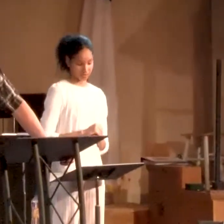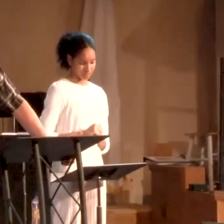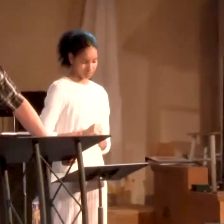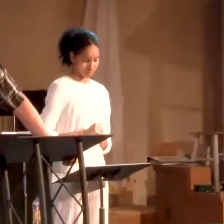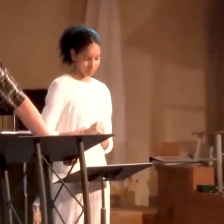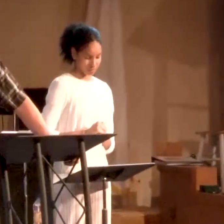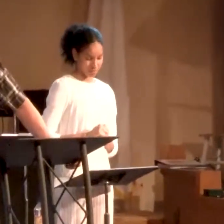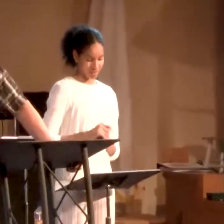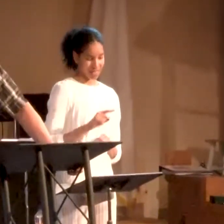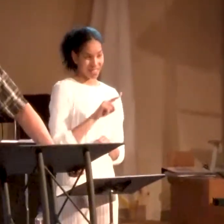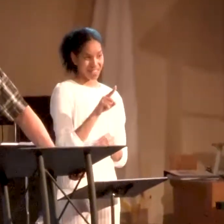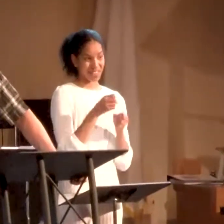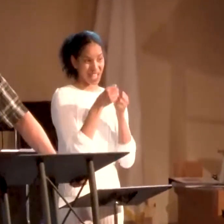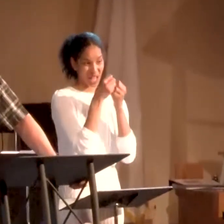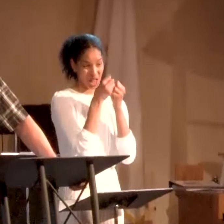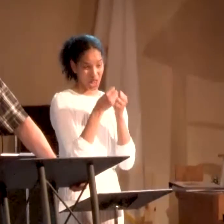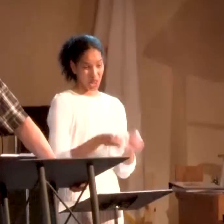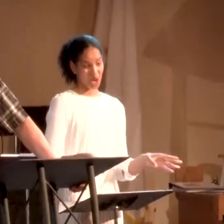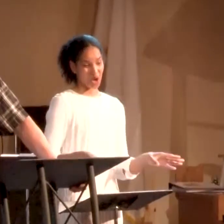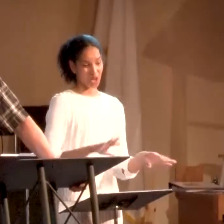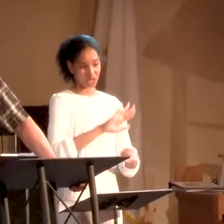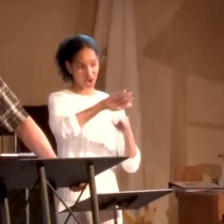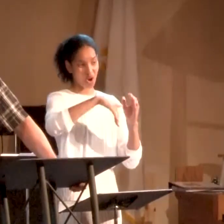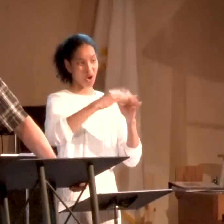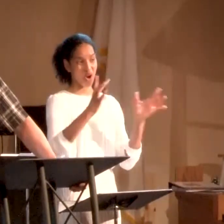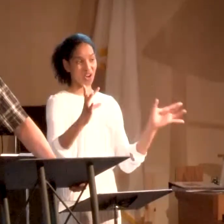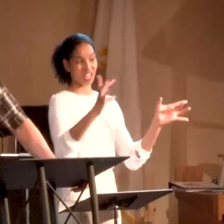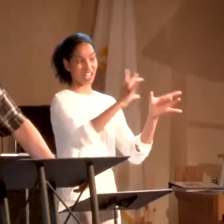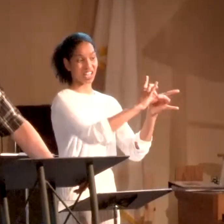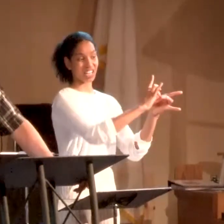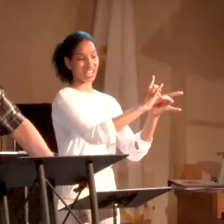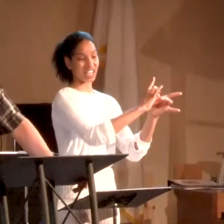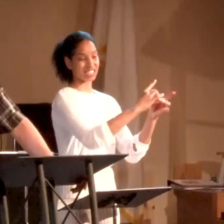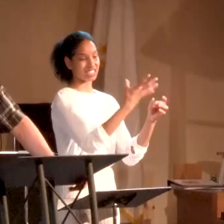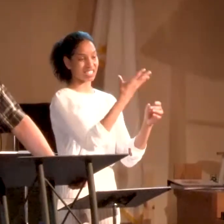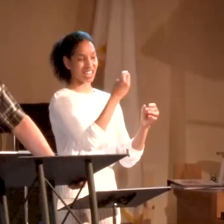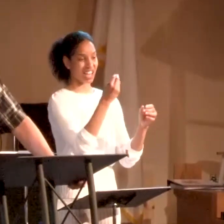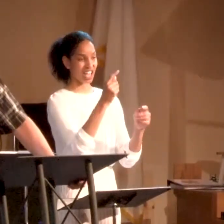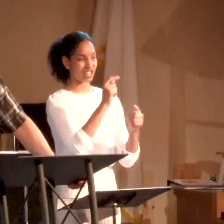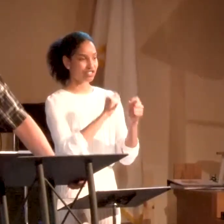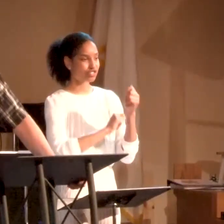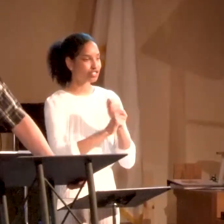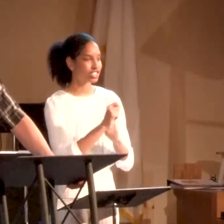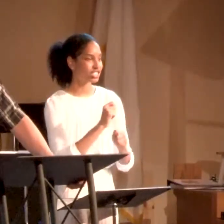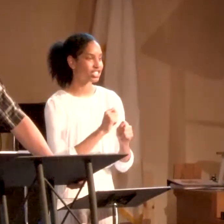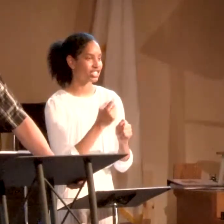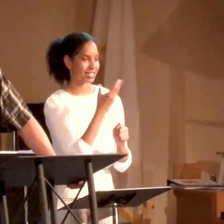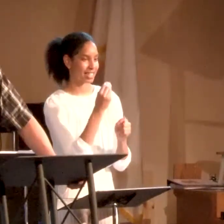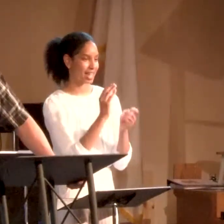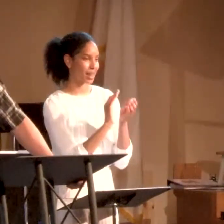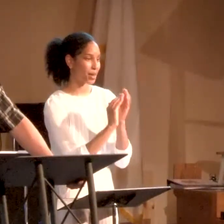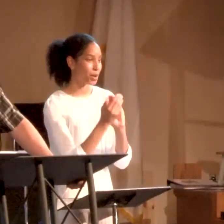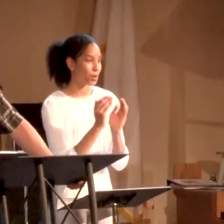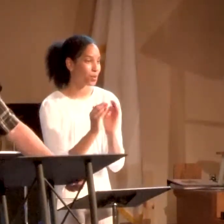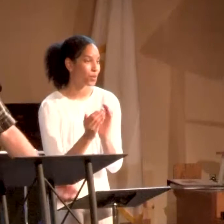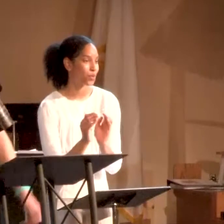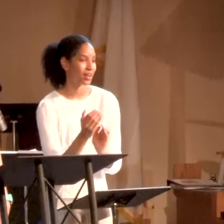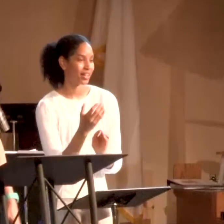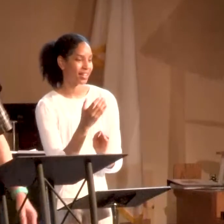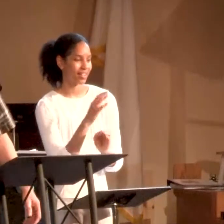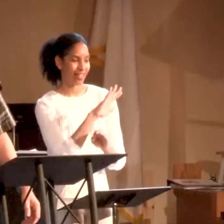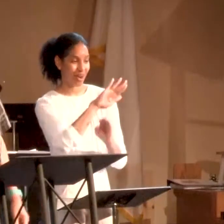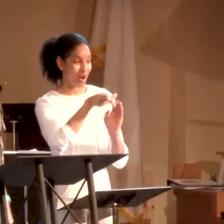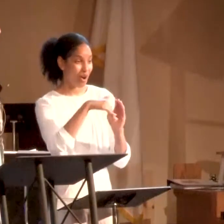they lost their ties to the traditions and the community they had depended on for